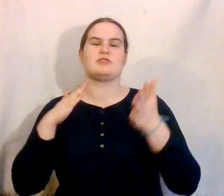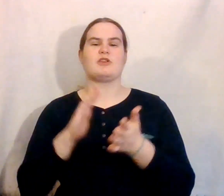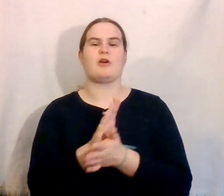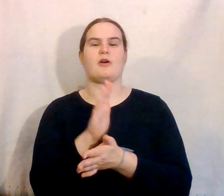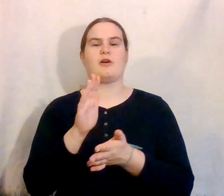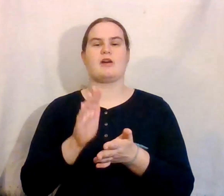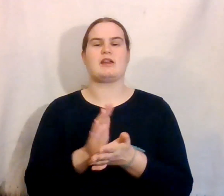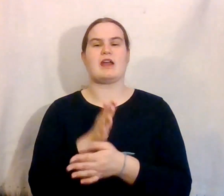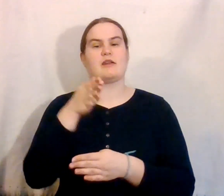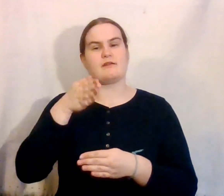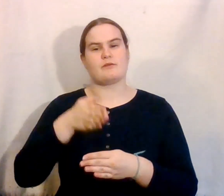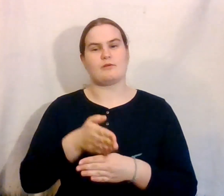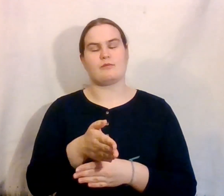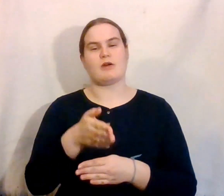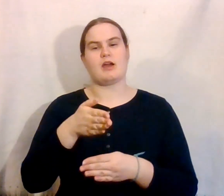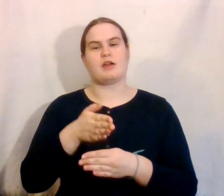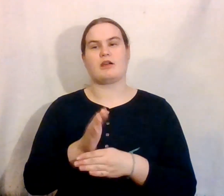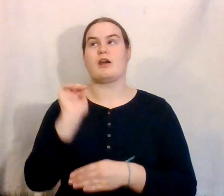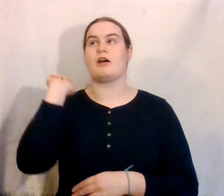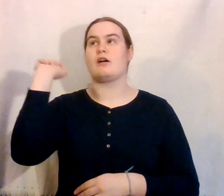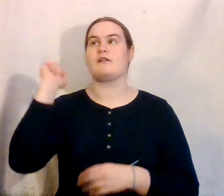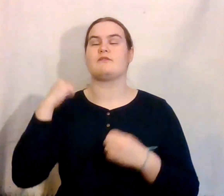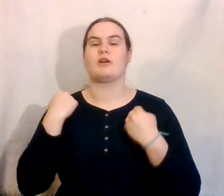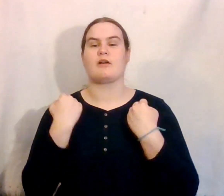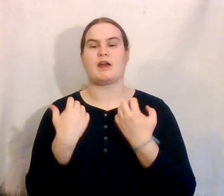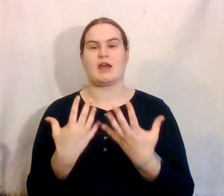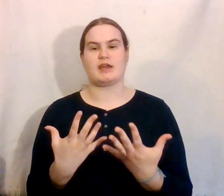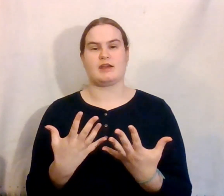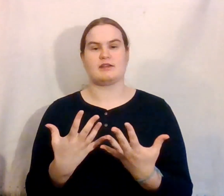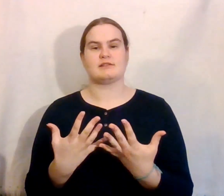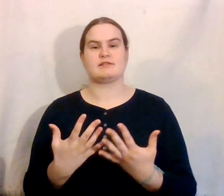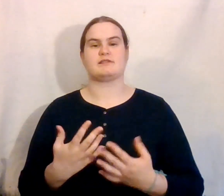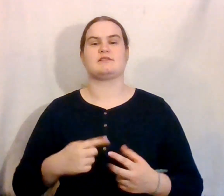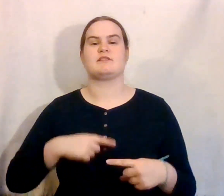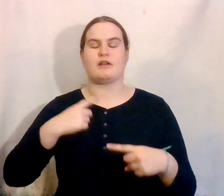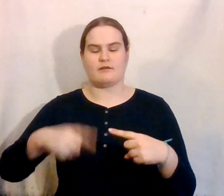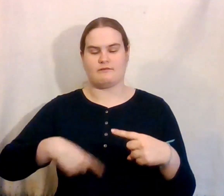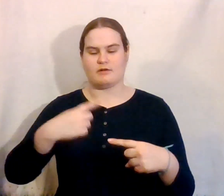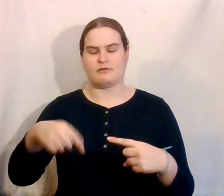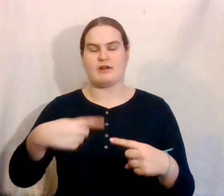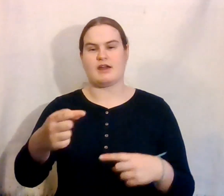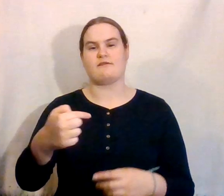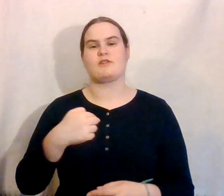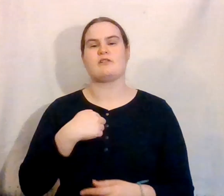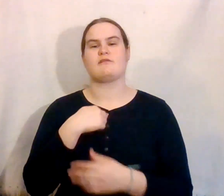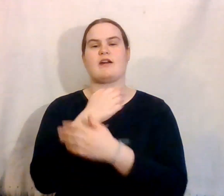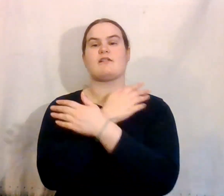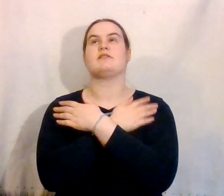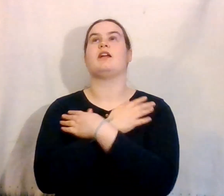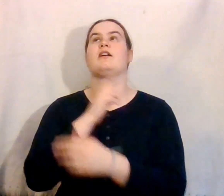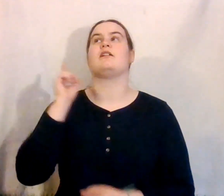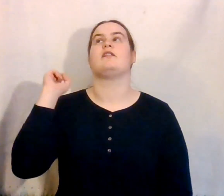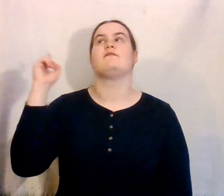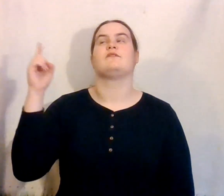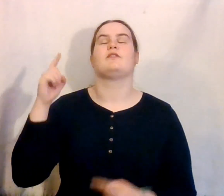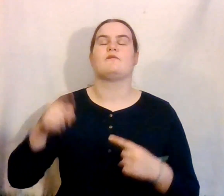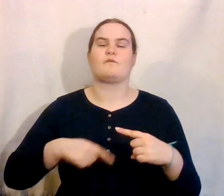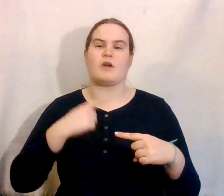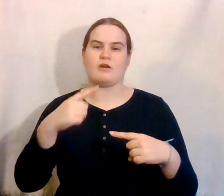the the work of your hand forever I love you